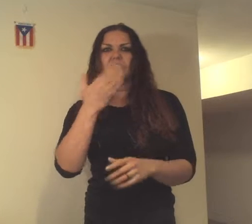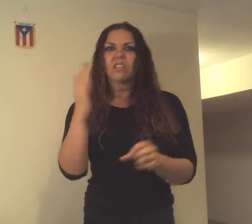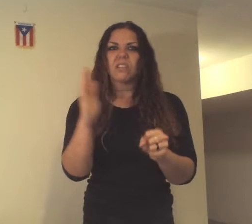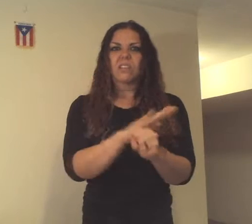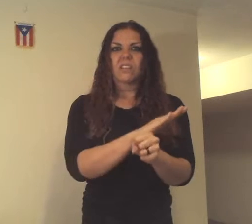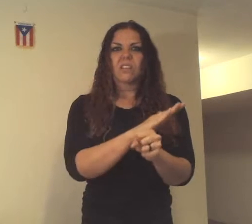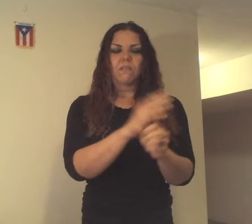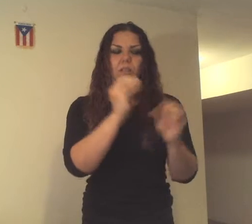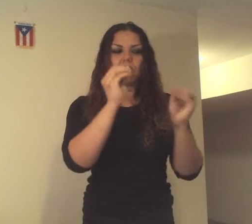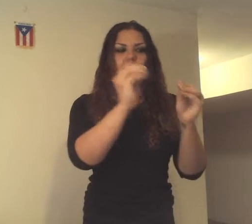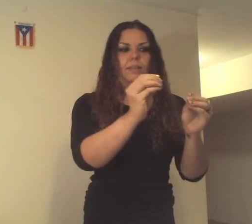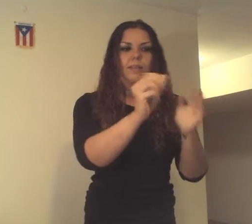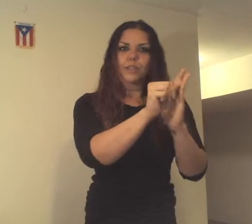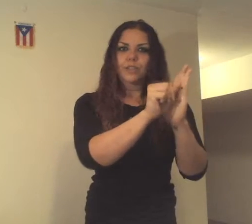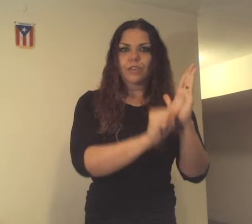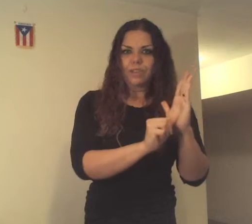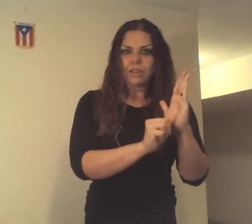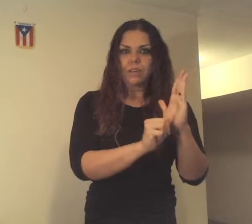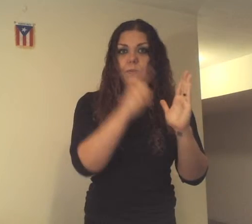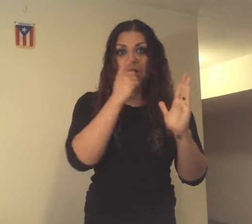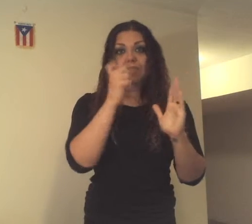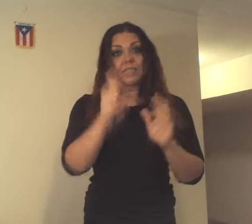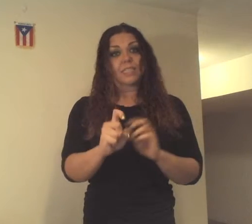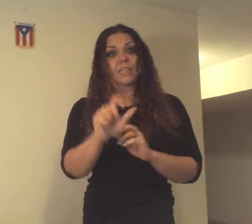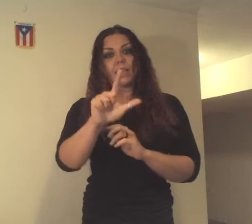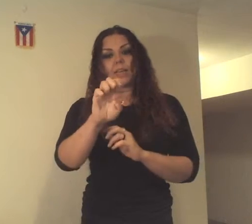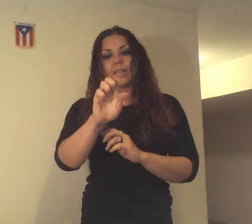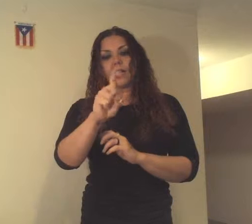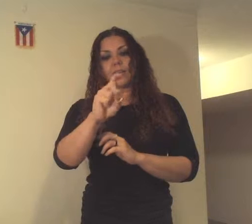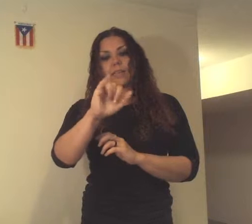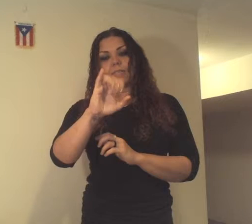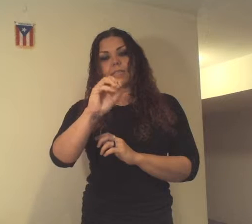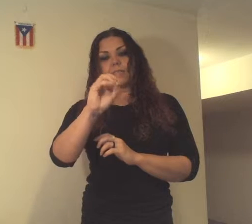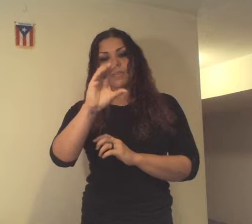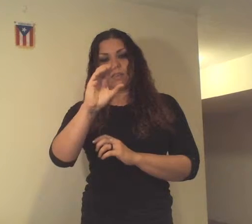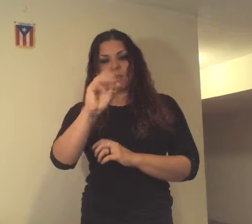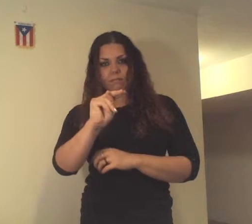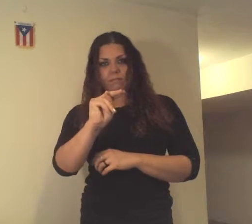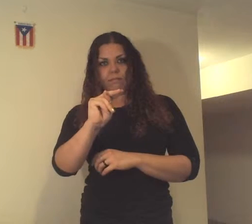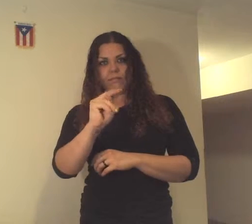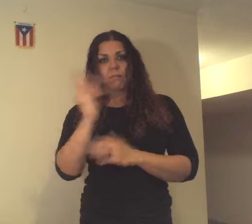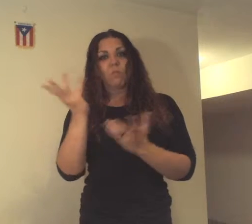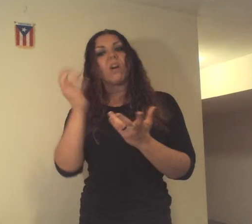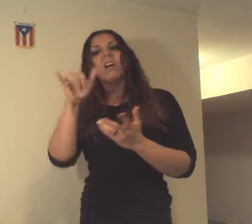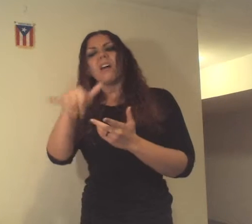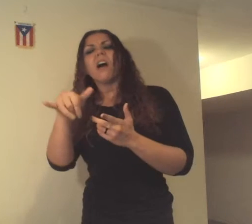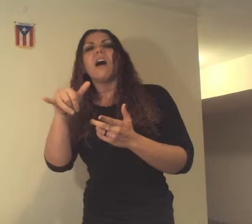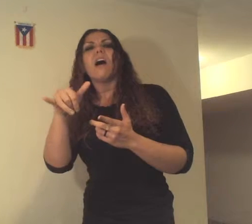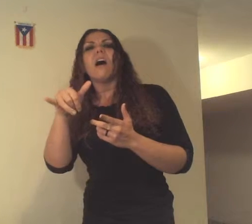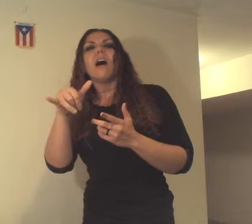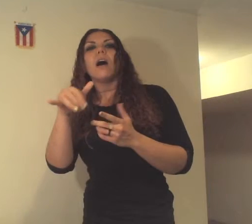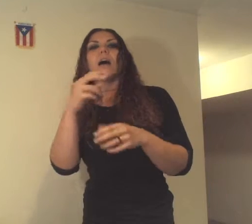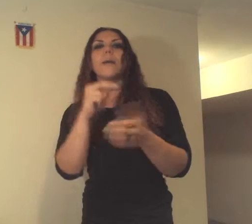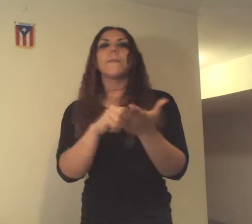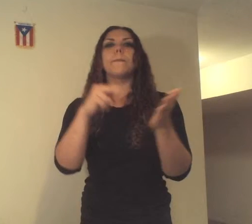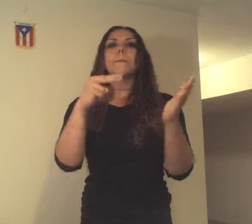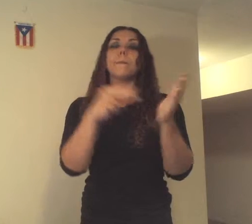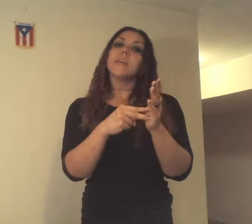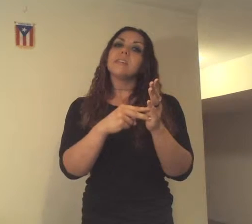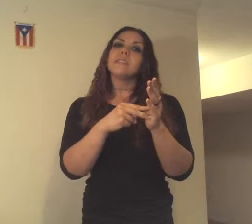surgery. Because we need a lexicon. What is a lexicon? A lexicon is a body of words that describes a domain. I need to